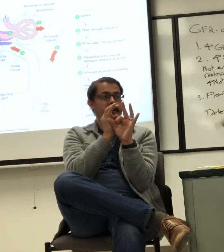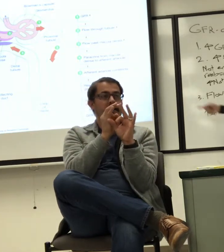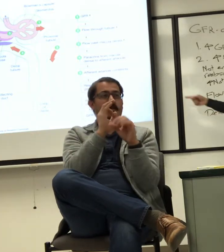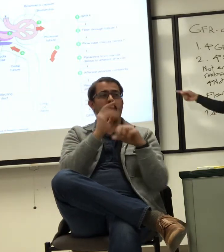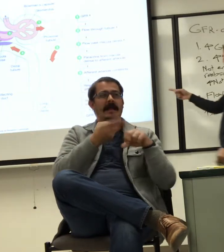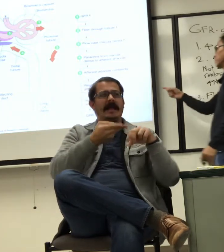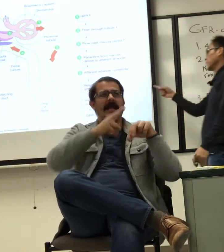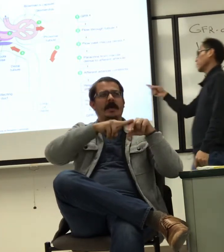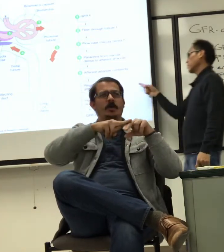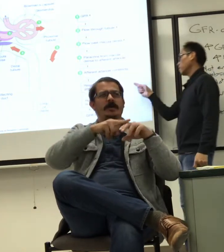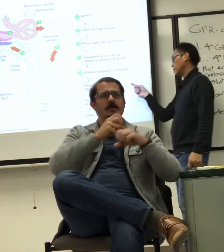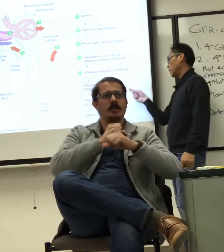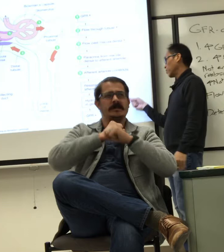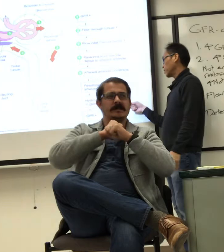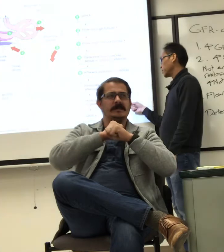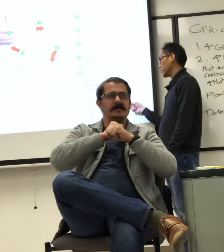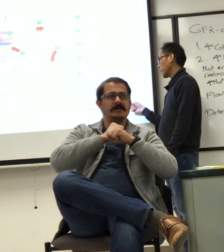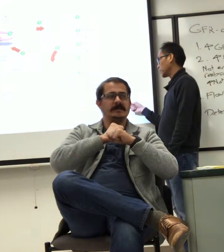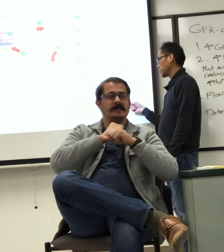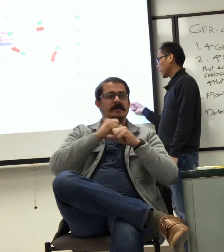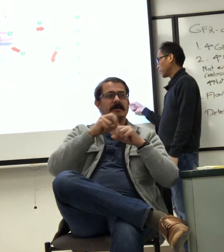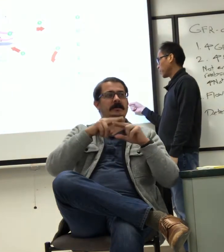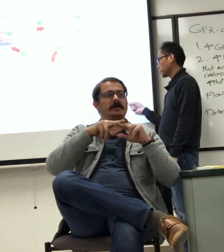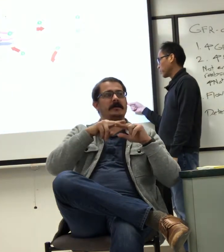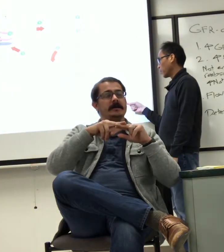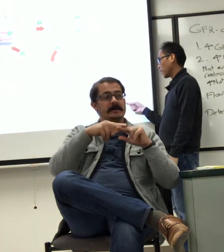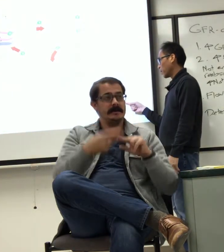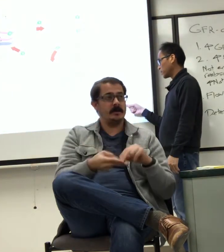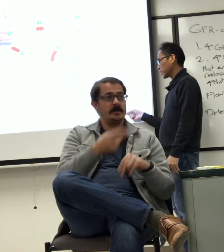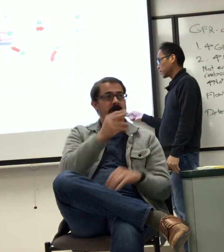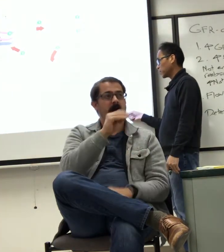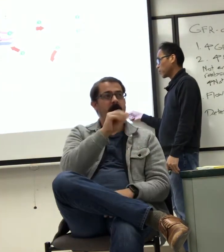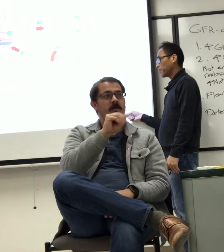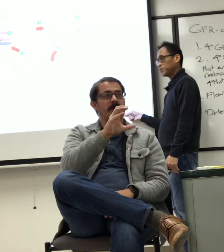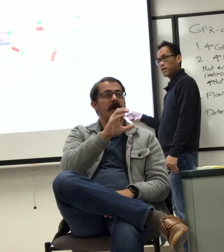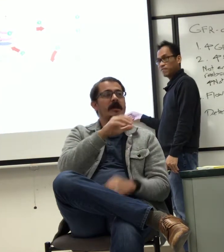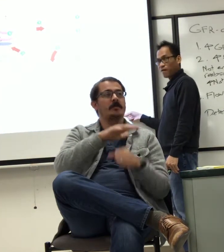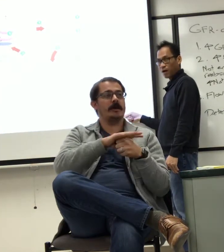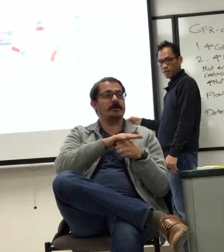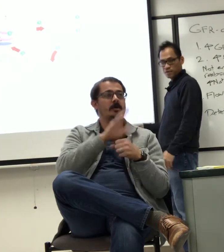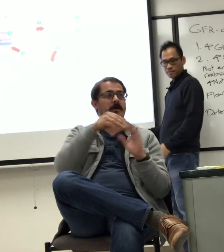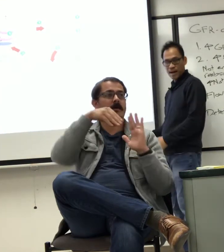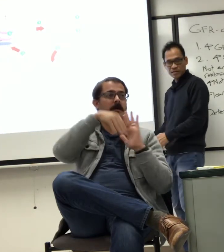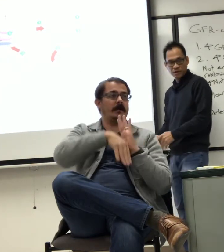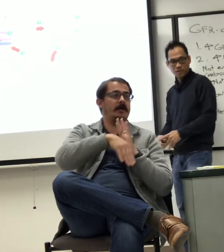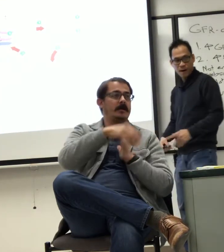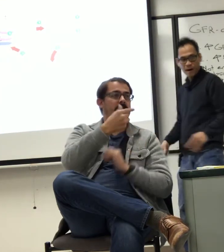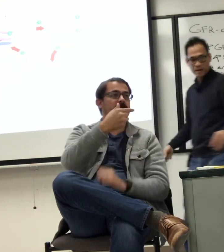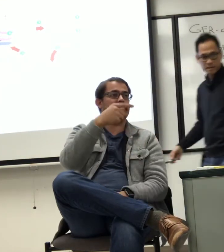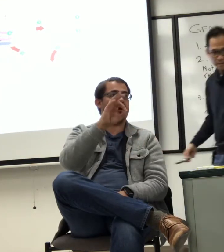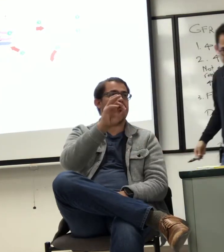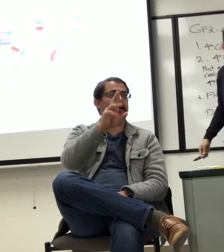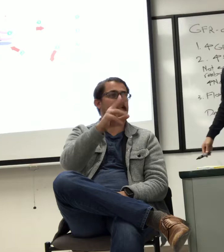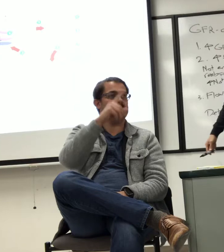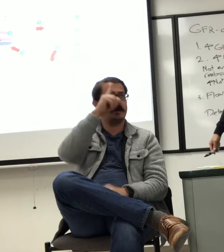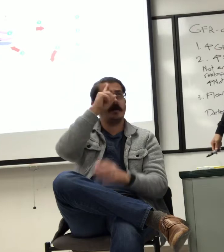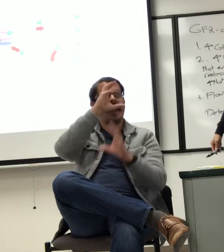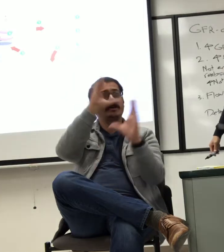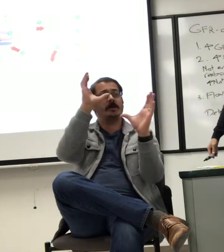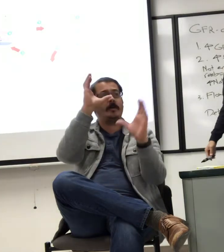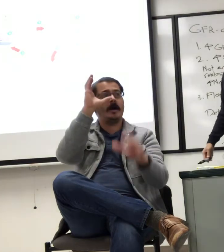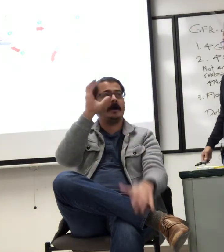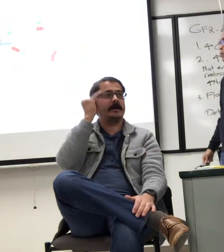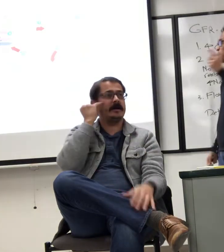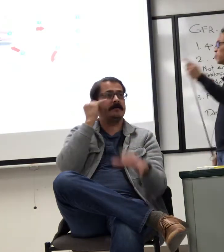increase resistance, decrease hydrostatic pressure in the glomerulus, that's going to drop the GFR. And just imagine in your mind,